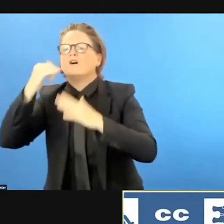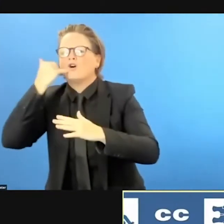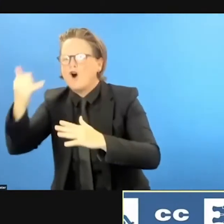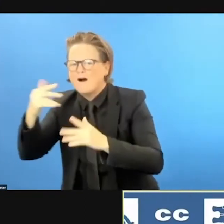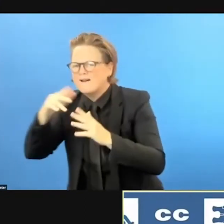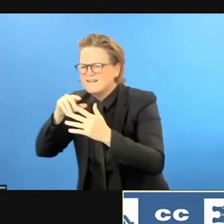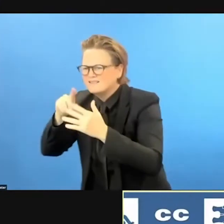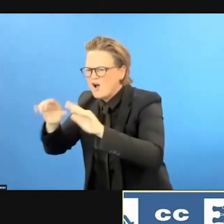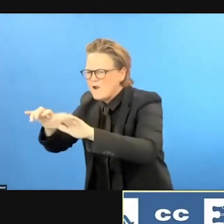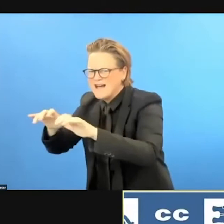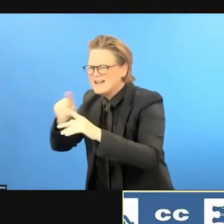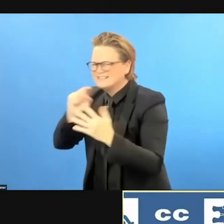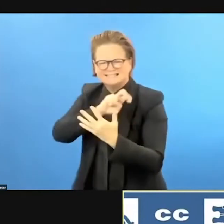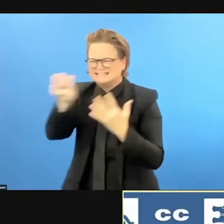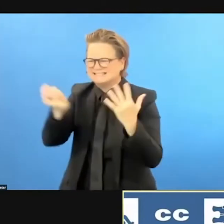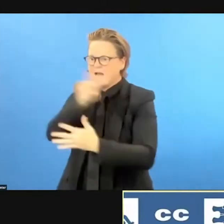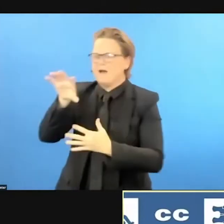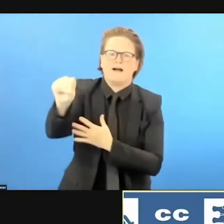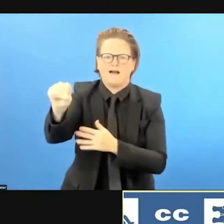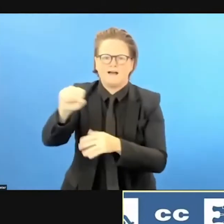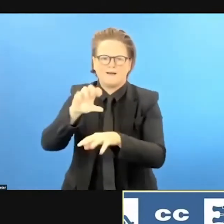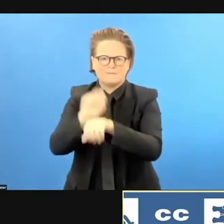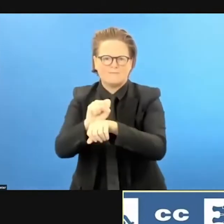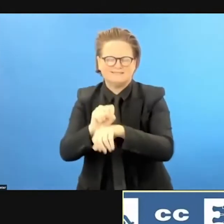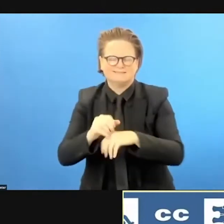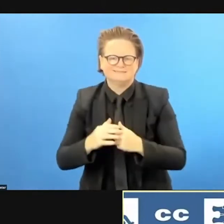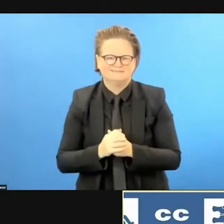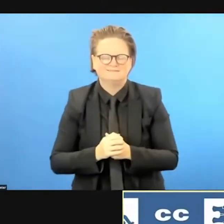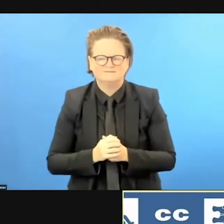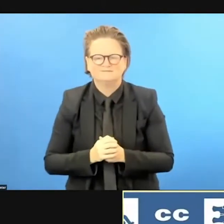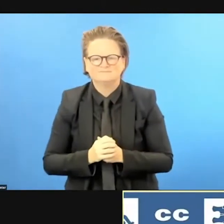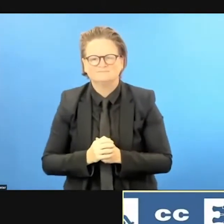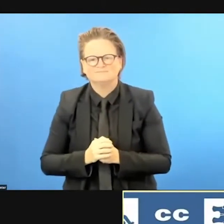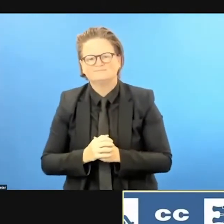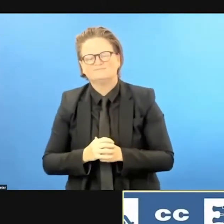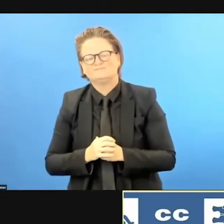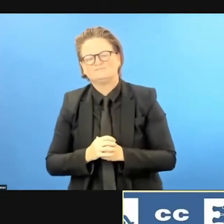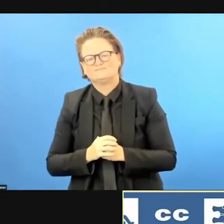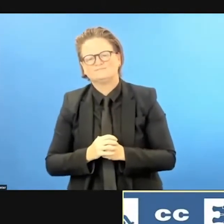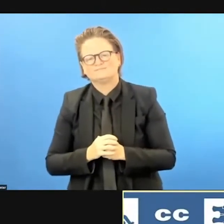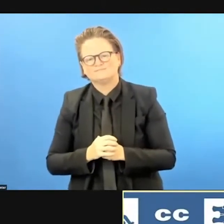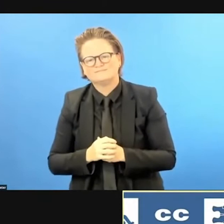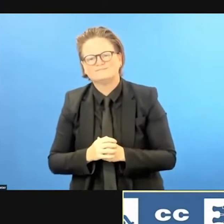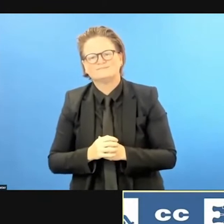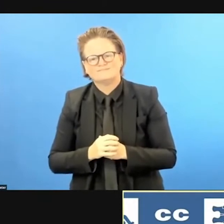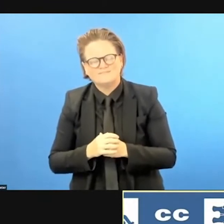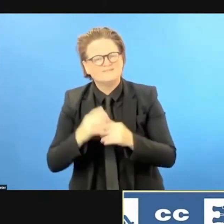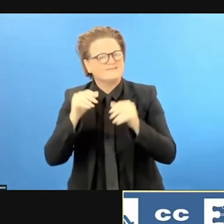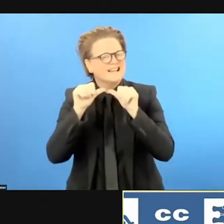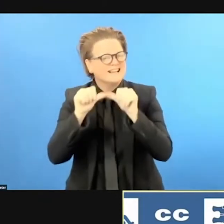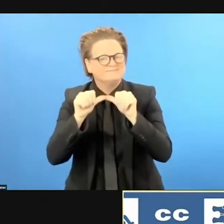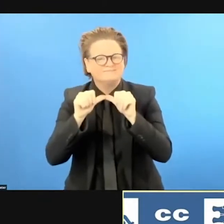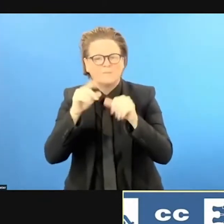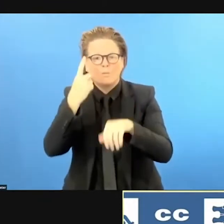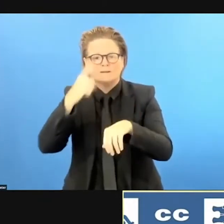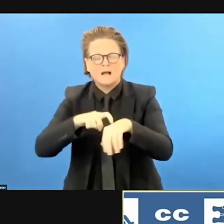the resources that we have online, and then also check back online frequently. We're really trying to